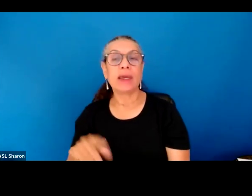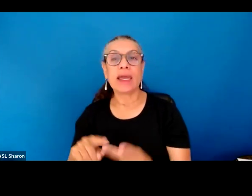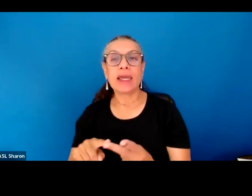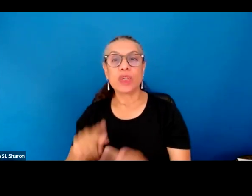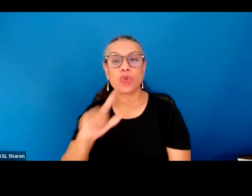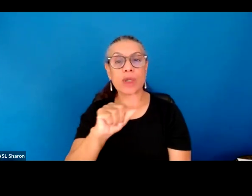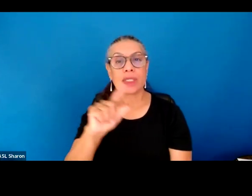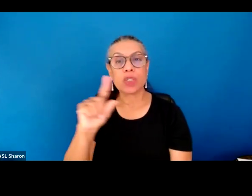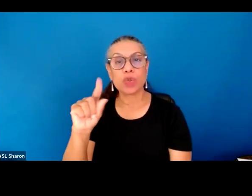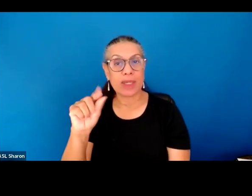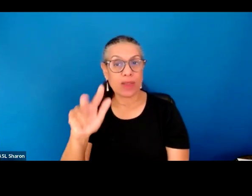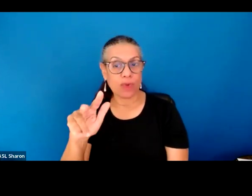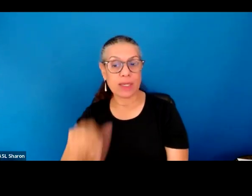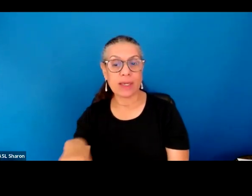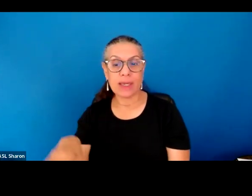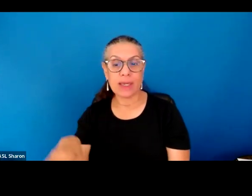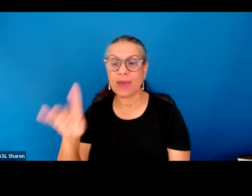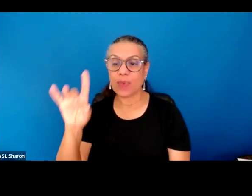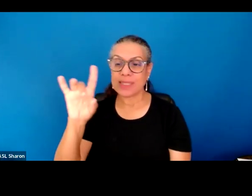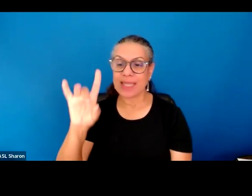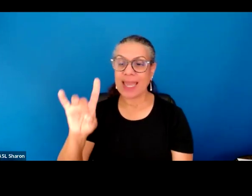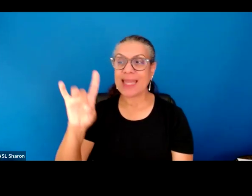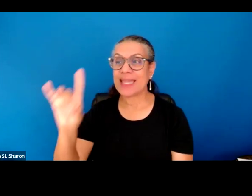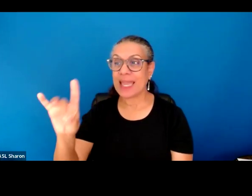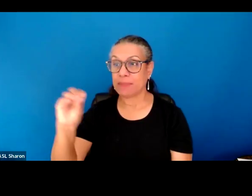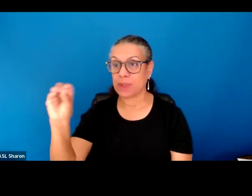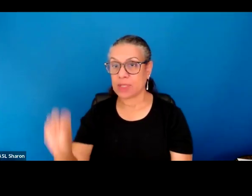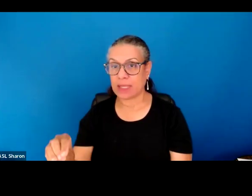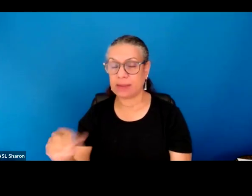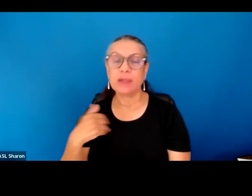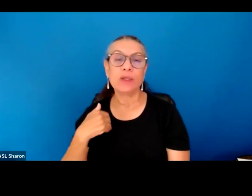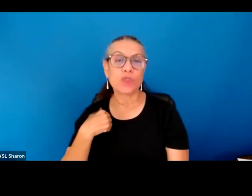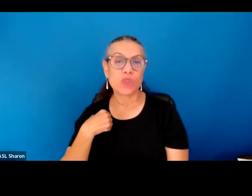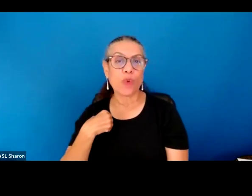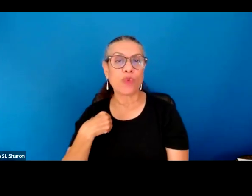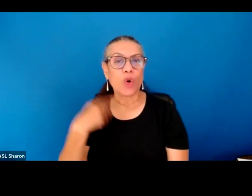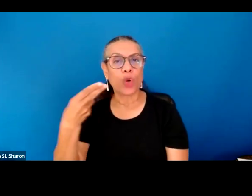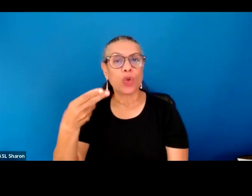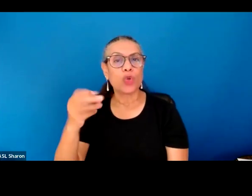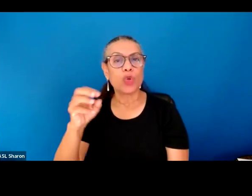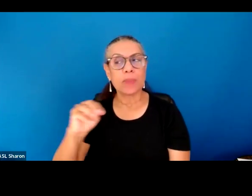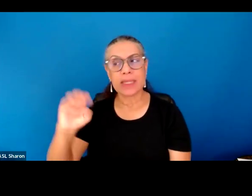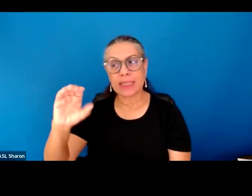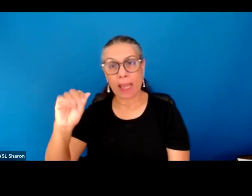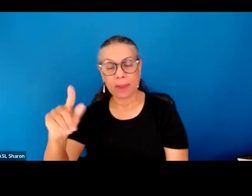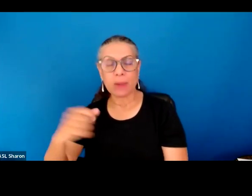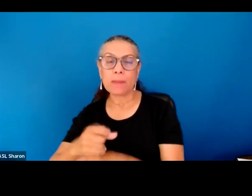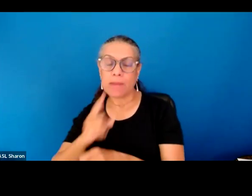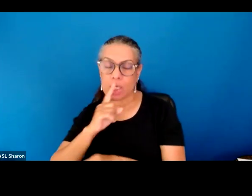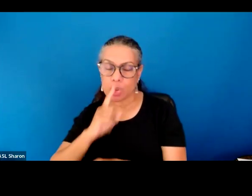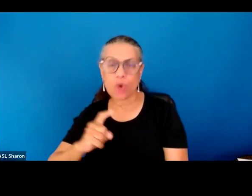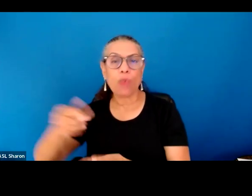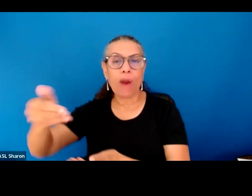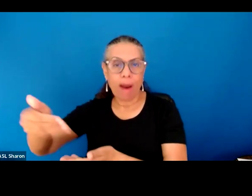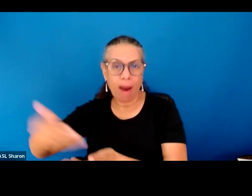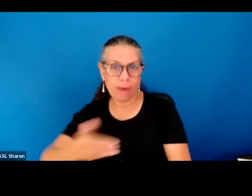it was 88%. So real concentrated effort by human capital to make sure that our positions are full